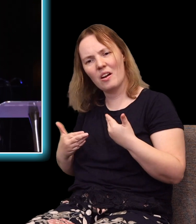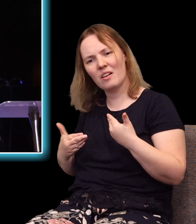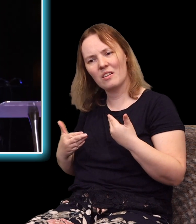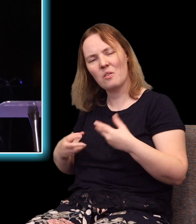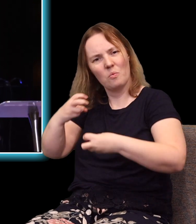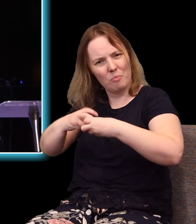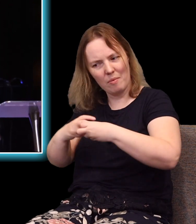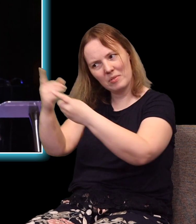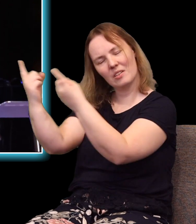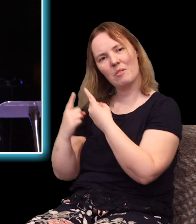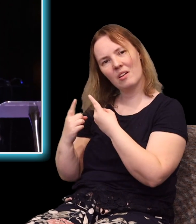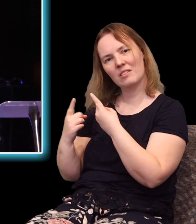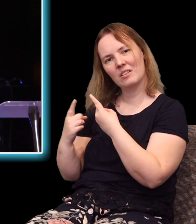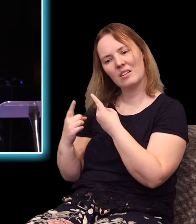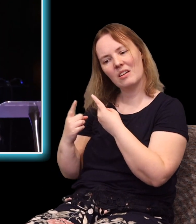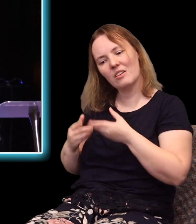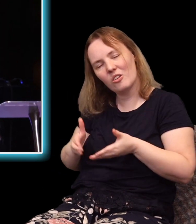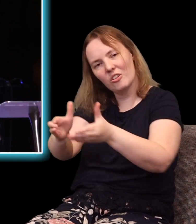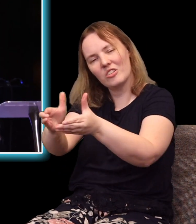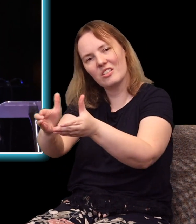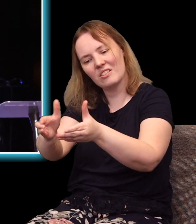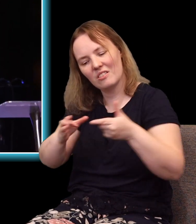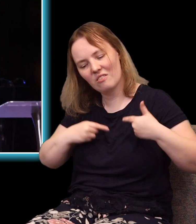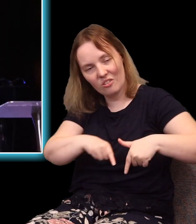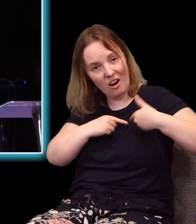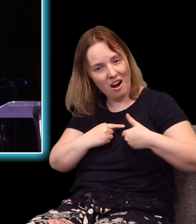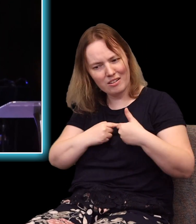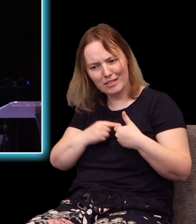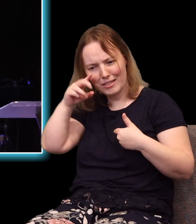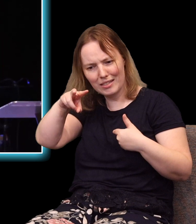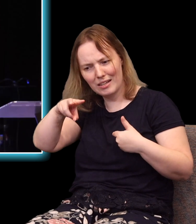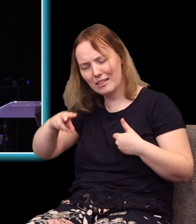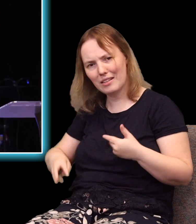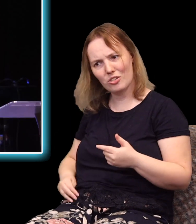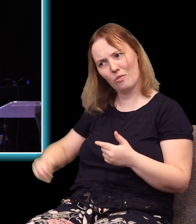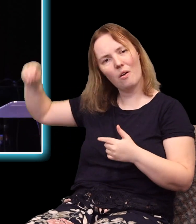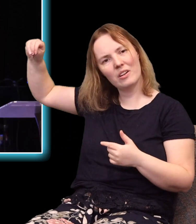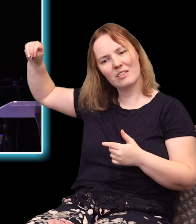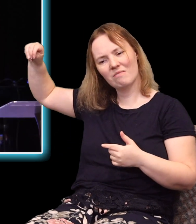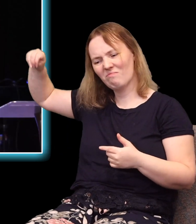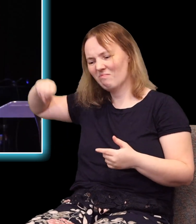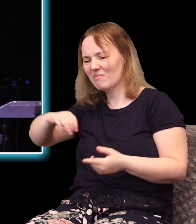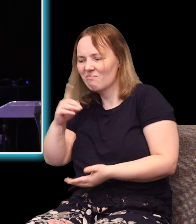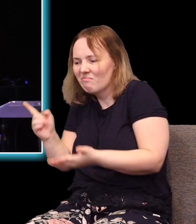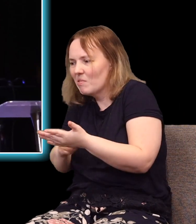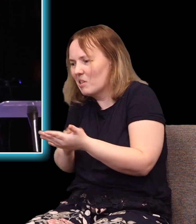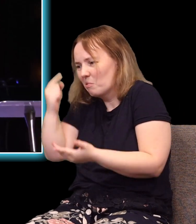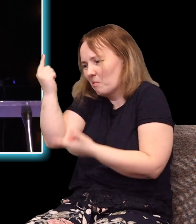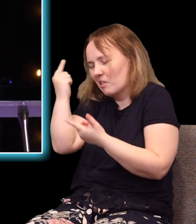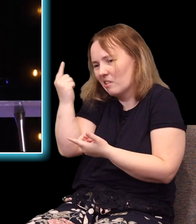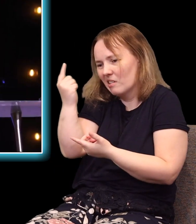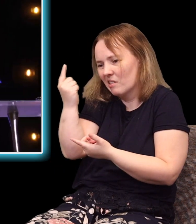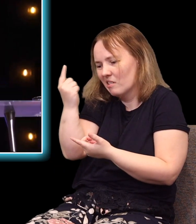opportunity for the Lord to kind of pull back the veil and encourage your heart to show you that you're growing. Because sometimes we wonder, like, is there really any change in my life? Am I